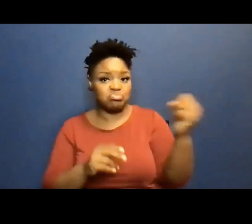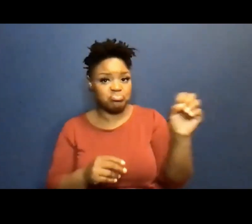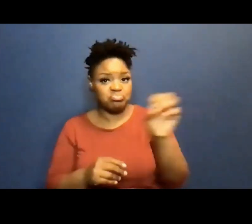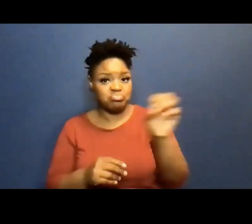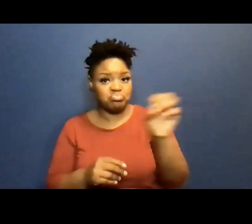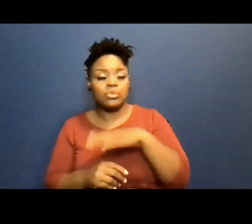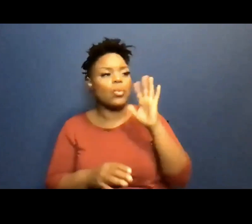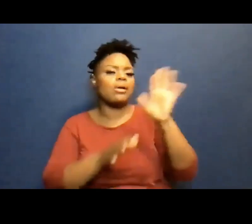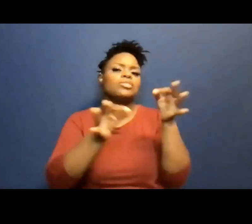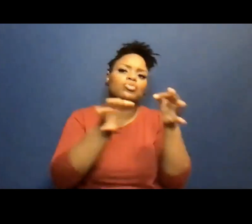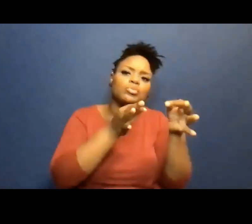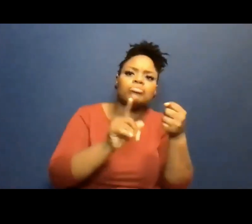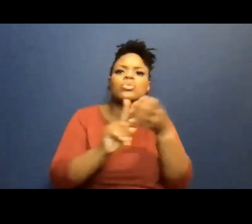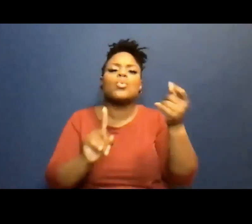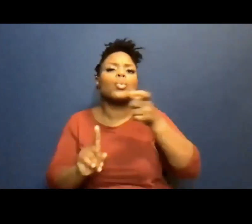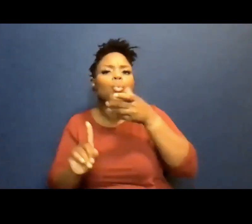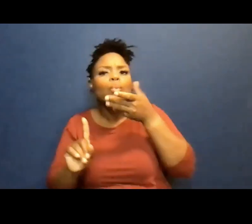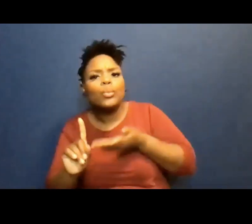beloved Alice Wong.